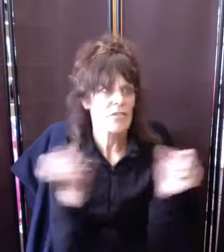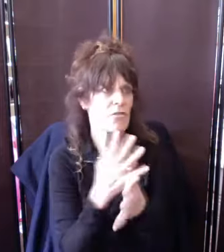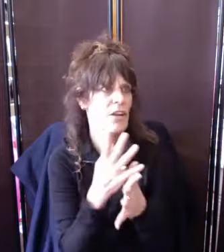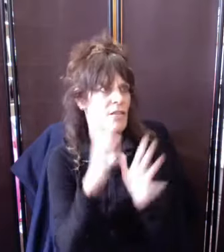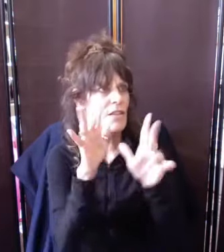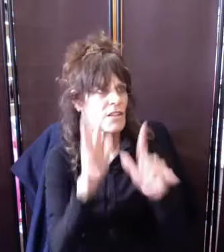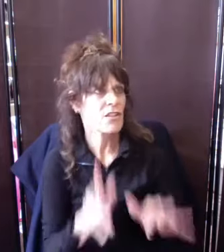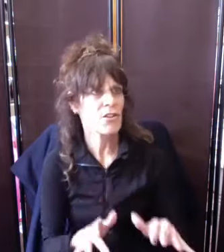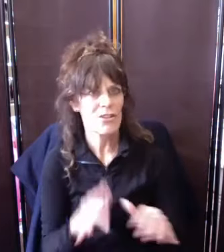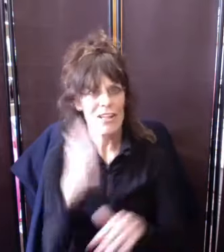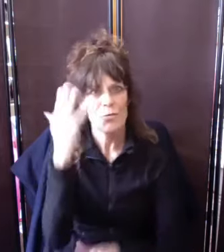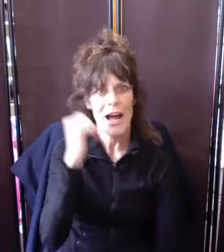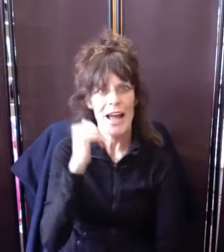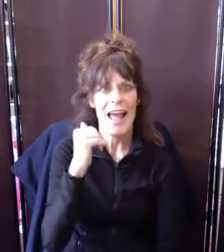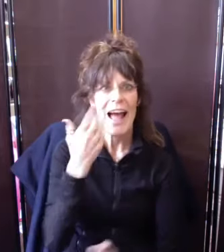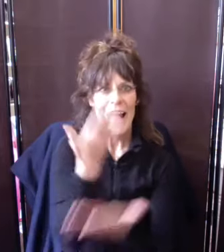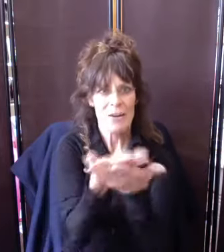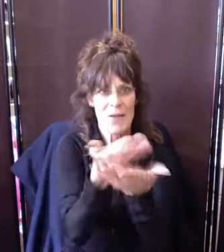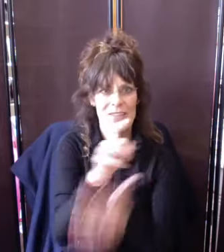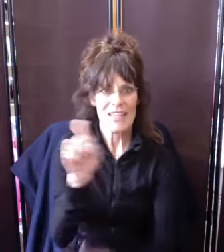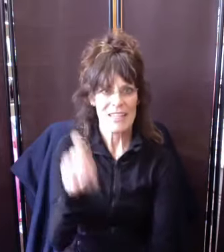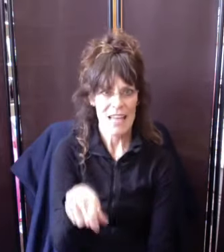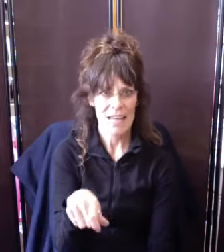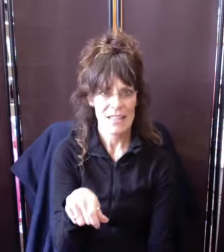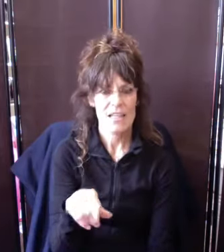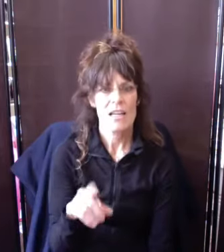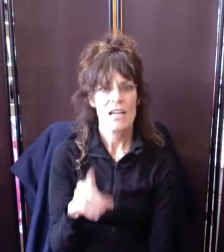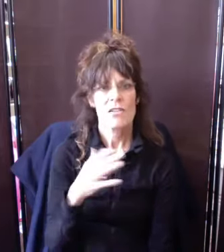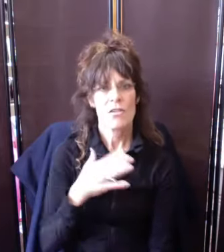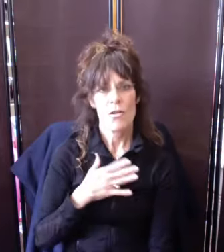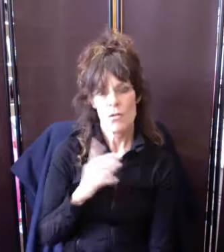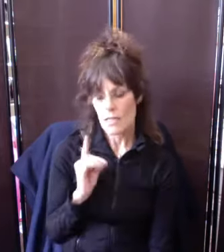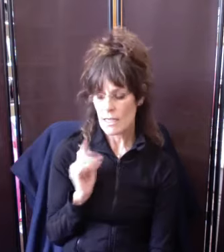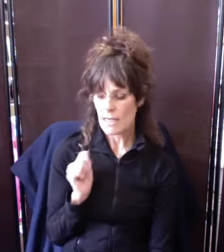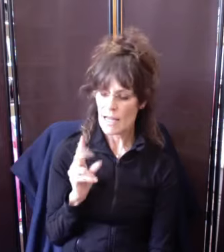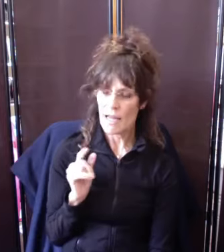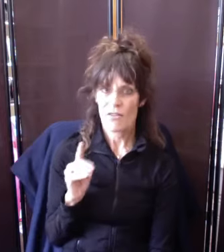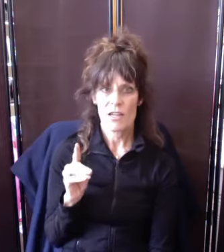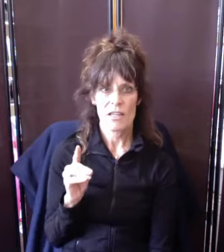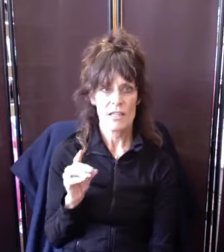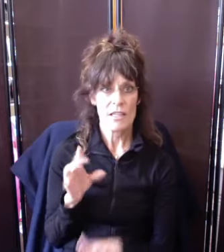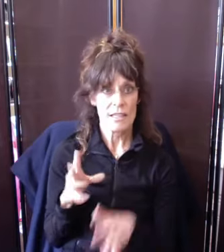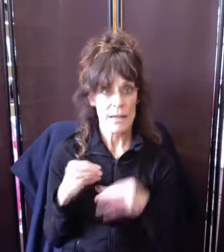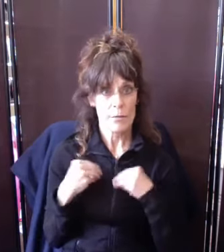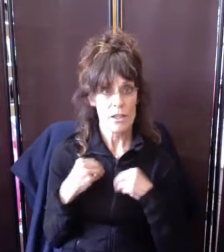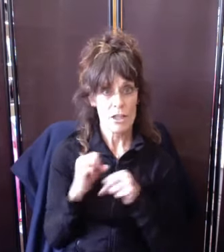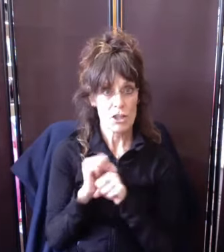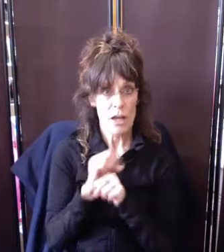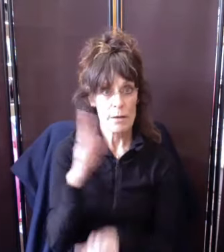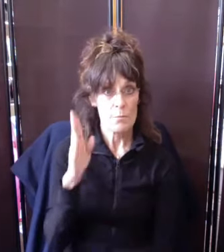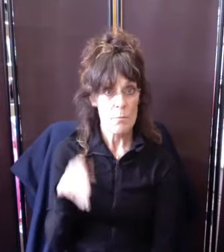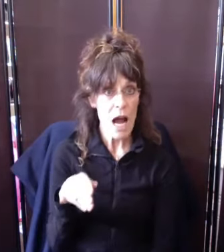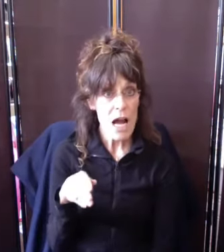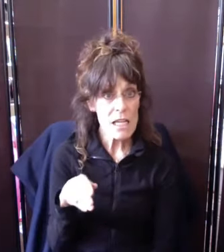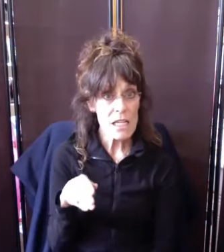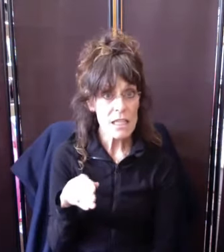Texas. But so when David got this job in Boston, I had to be willing.